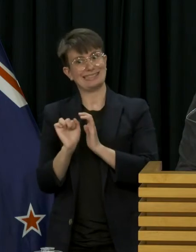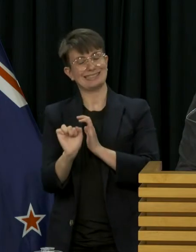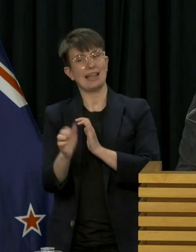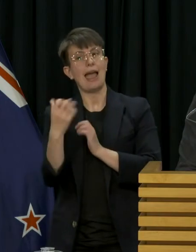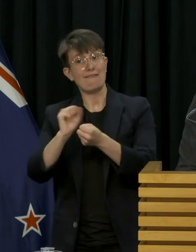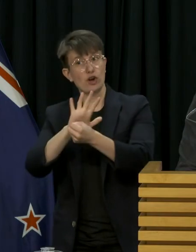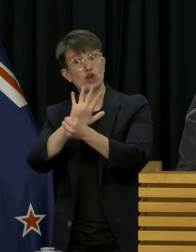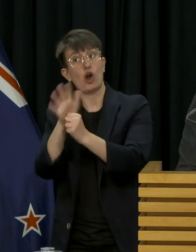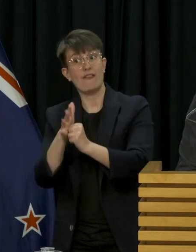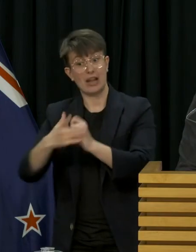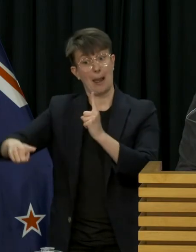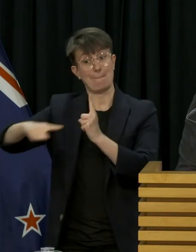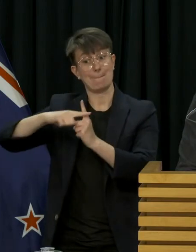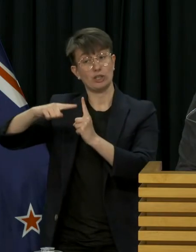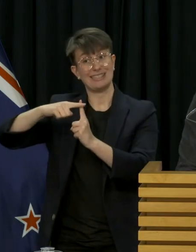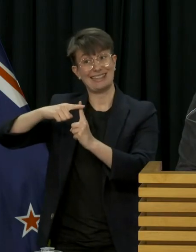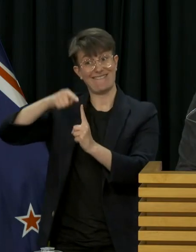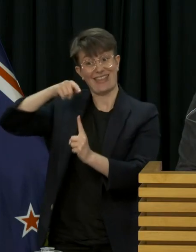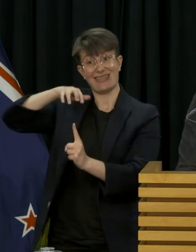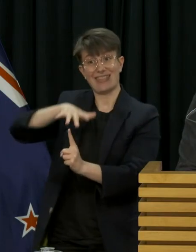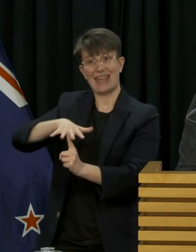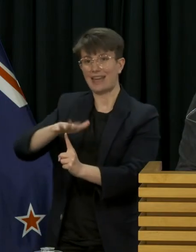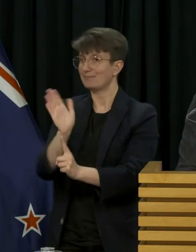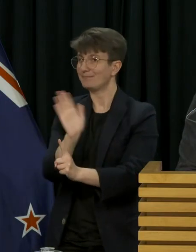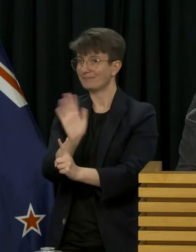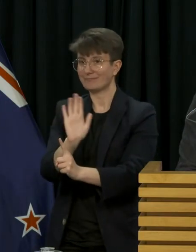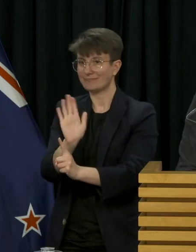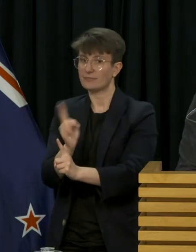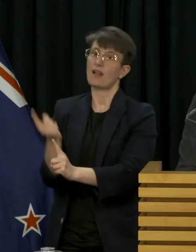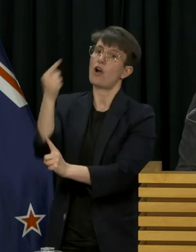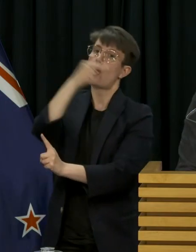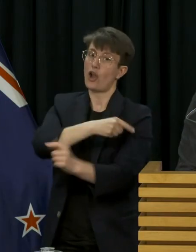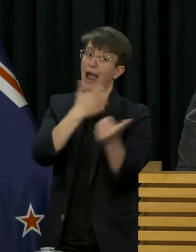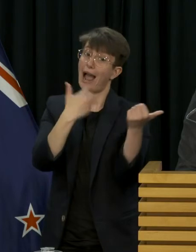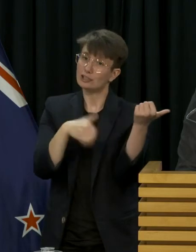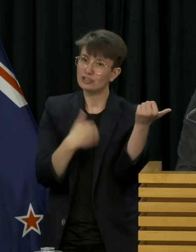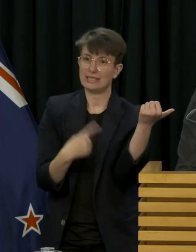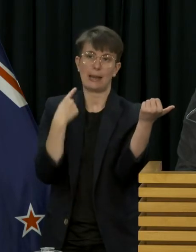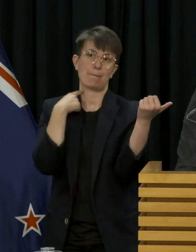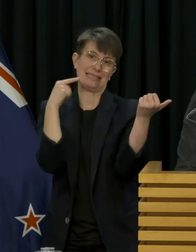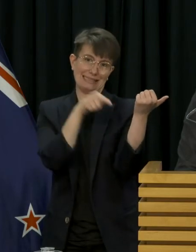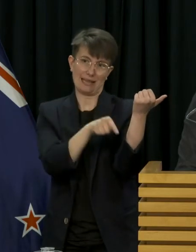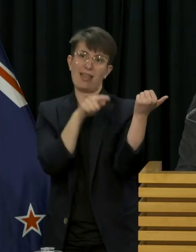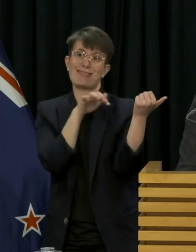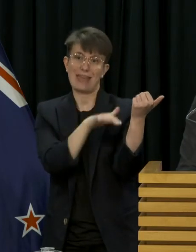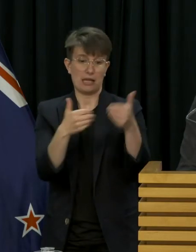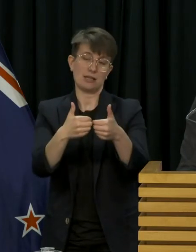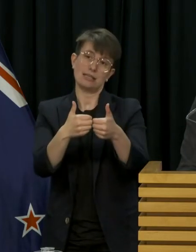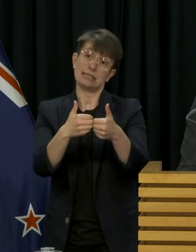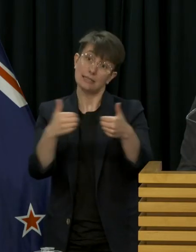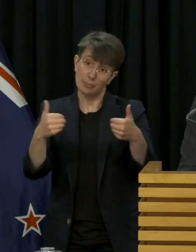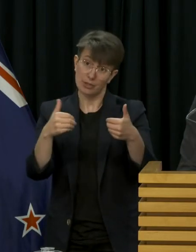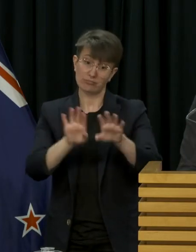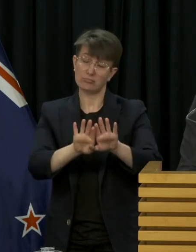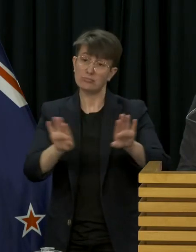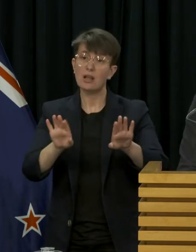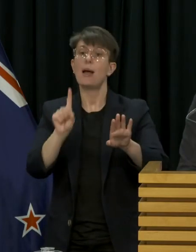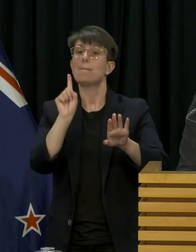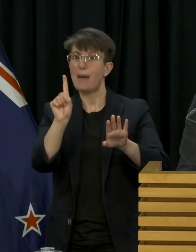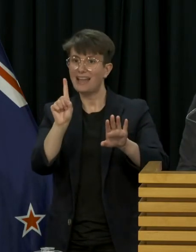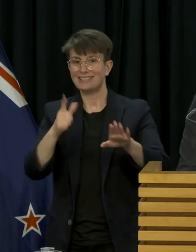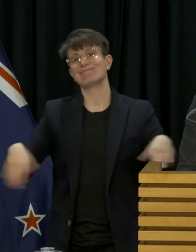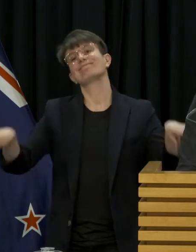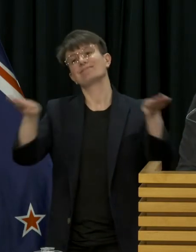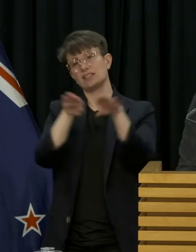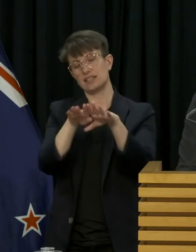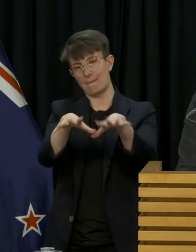had tested positive for COVID-19. That's the reason that we are currently seeking further information from some of the reporting that you